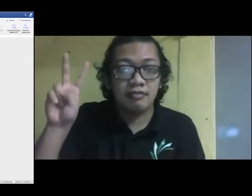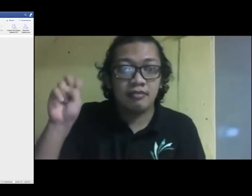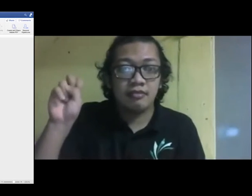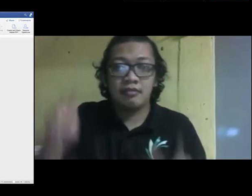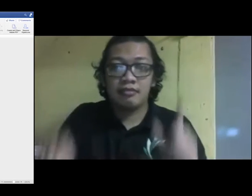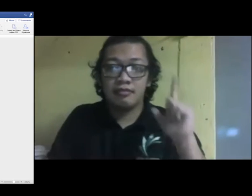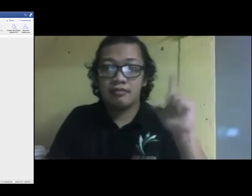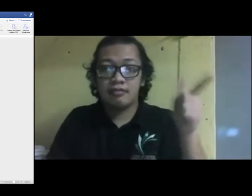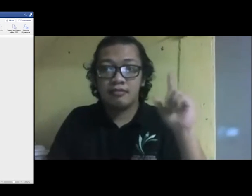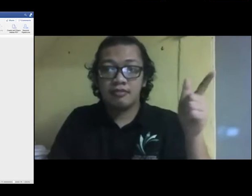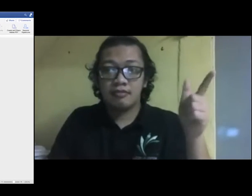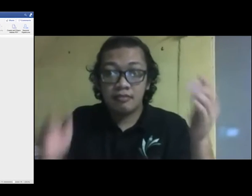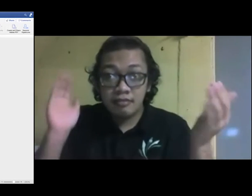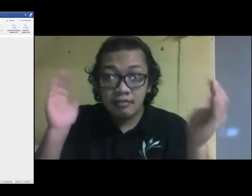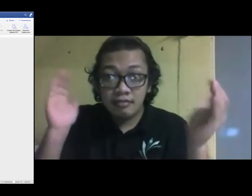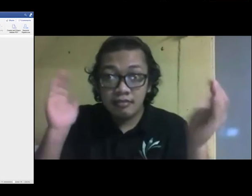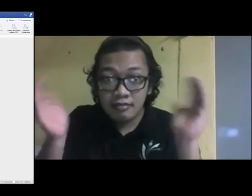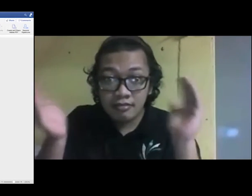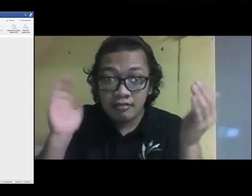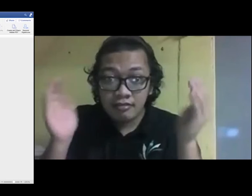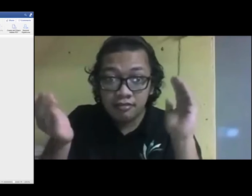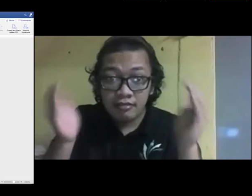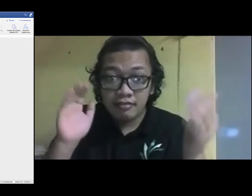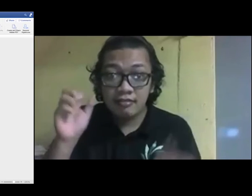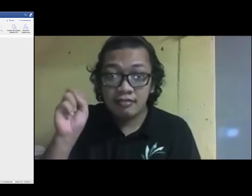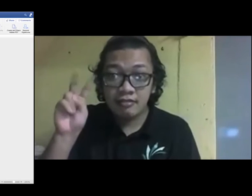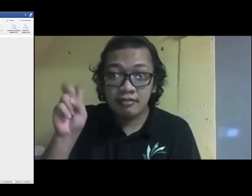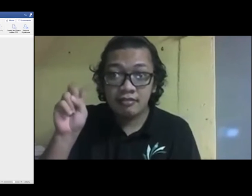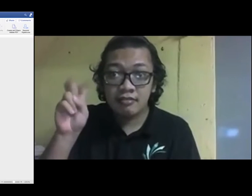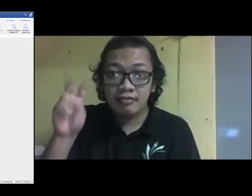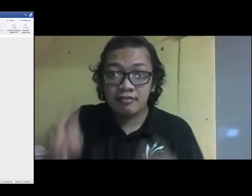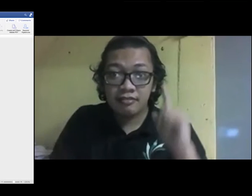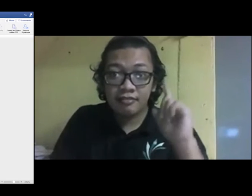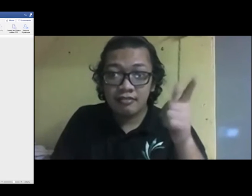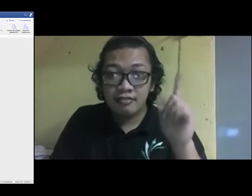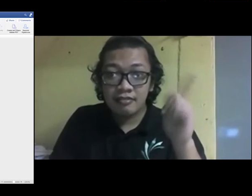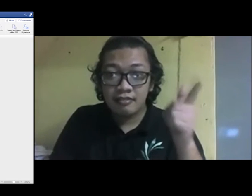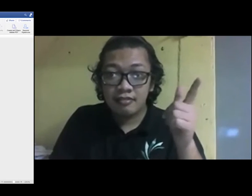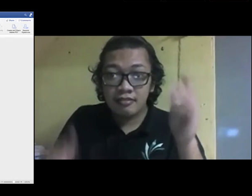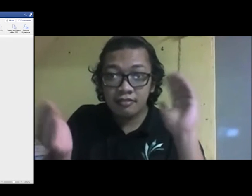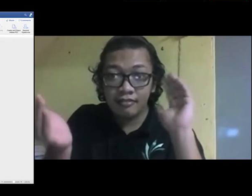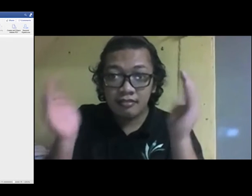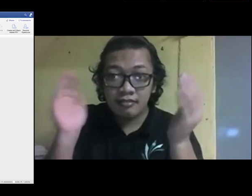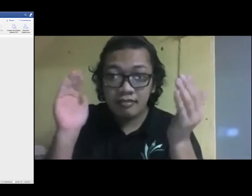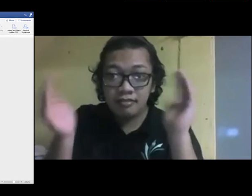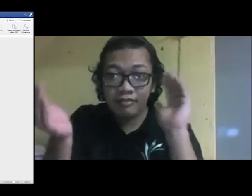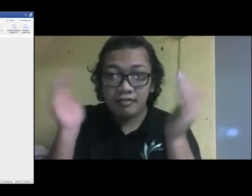right? Mm-hmm. 12, 20, compare. Yeah.